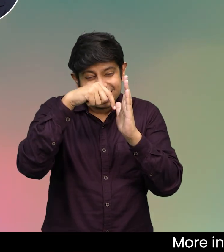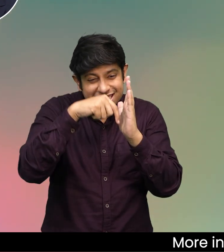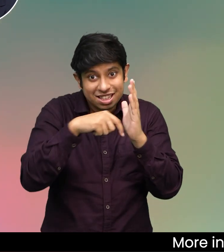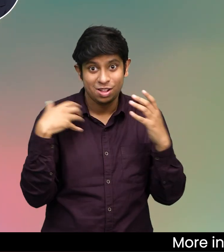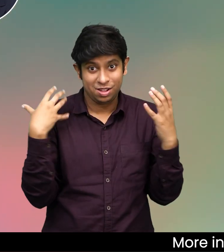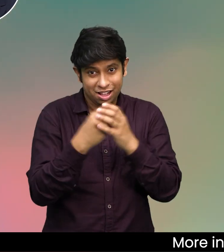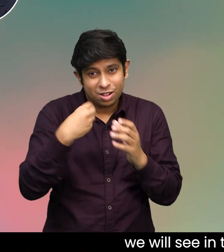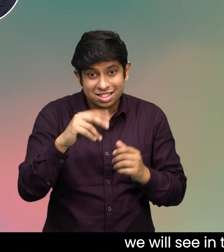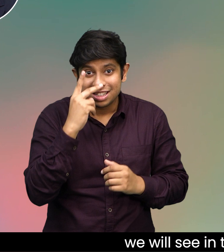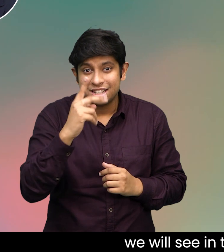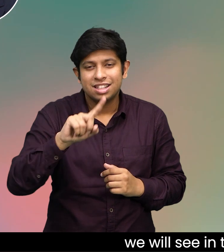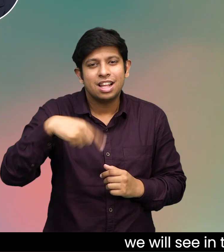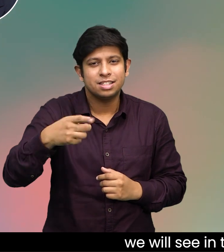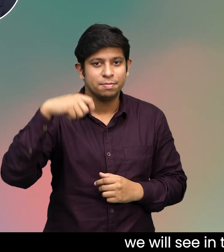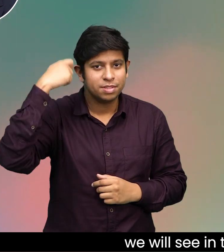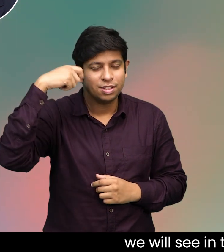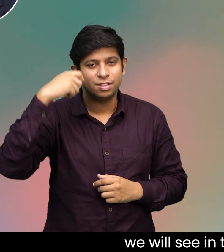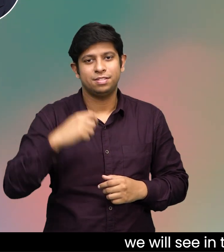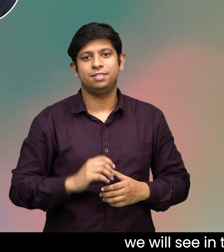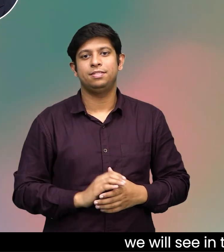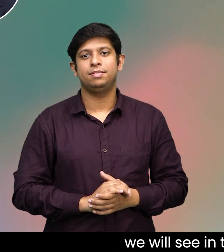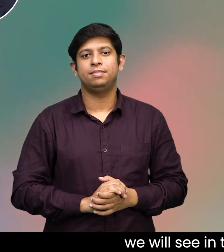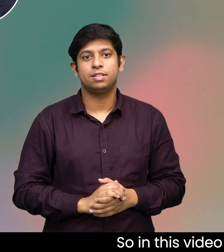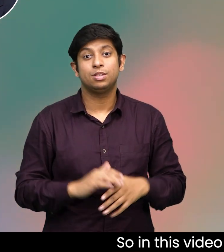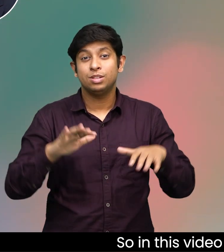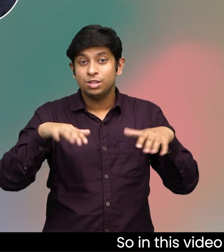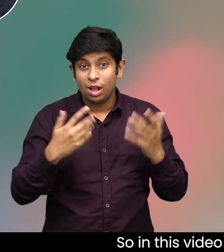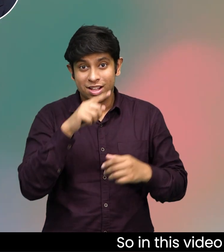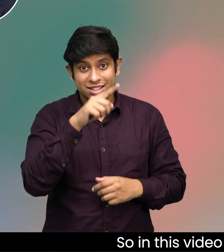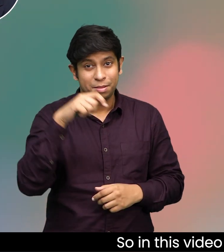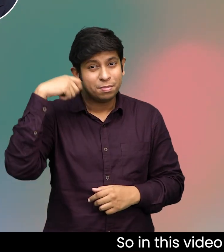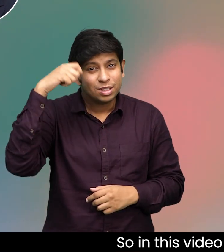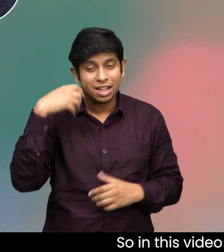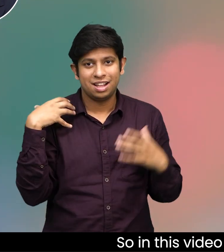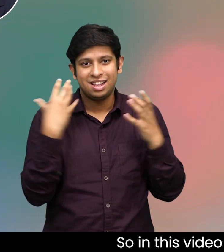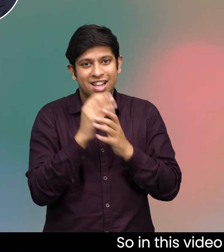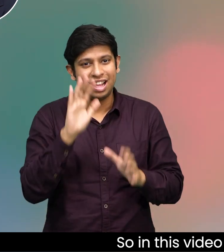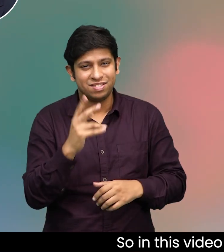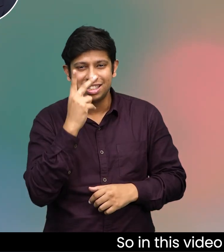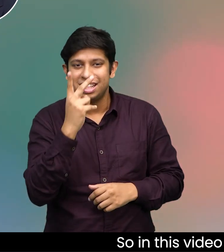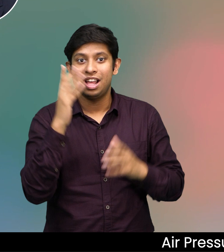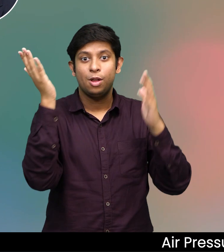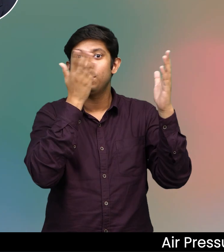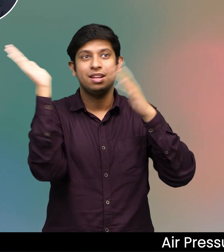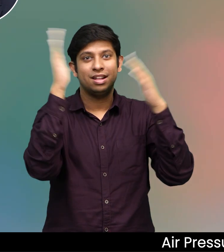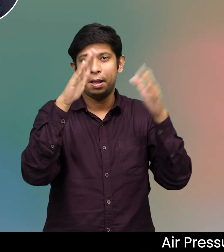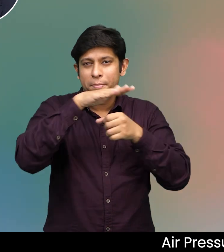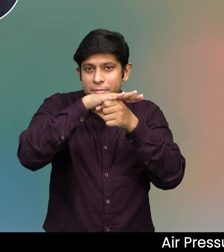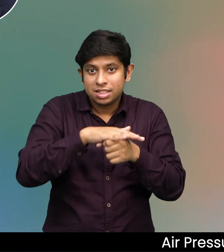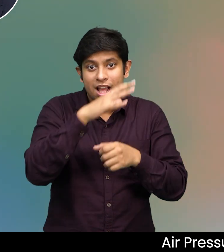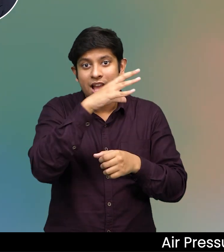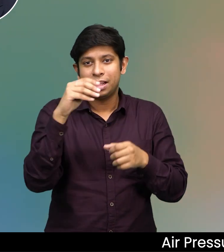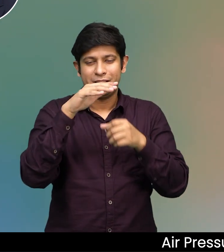More in detail we will see in the next video. So, in this video we have seen air